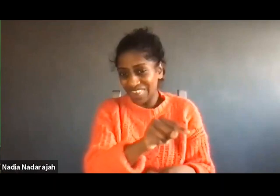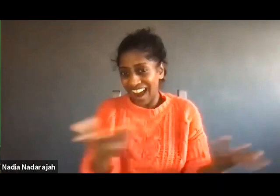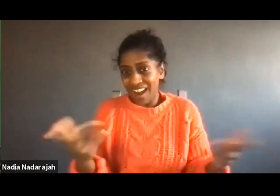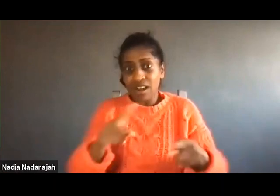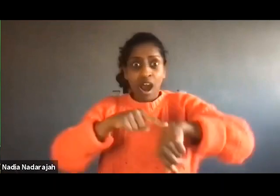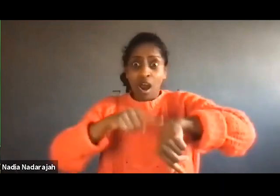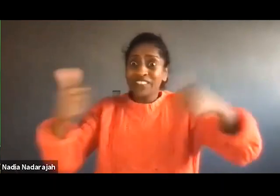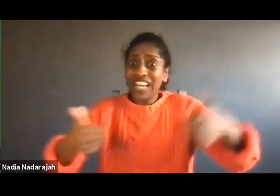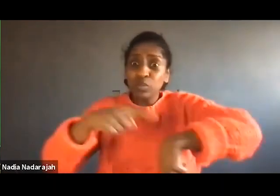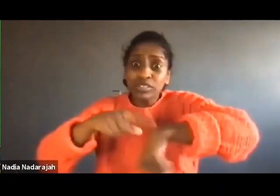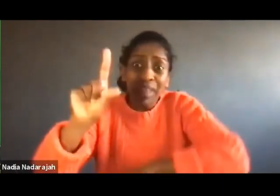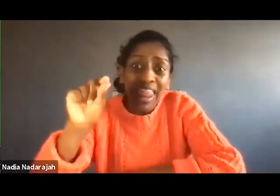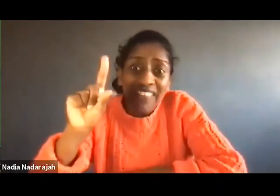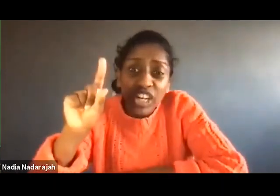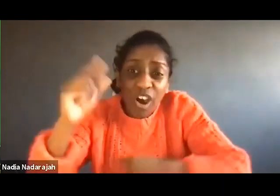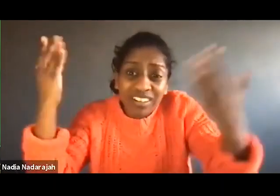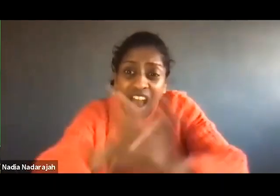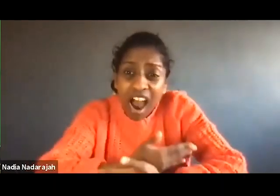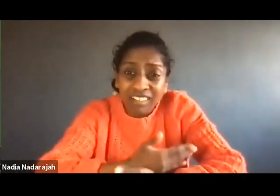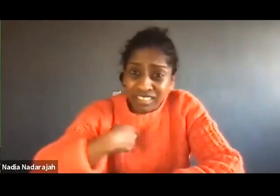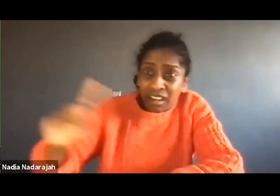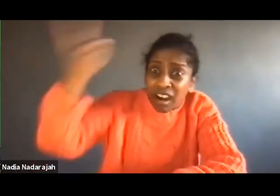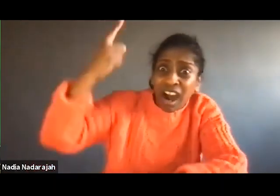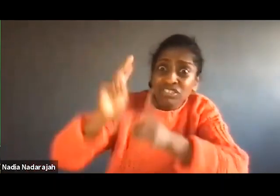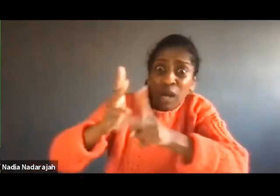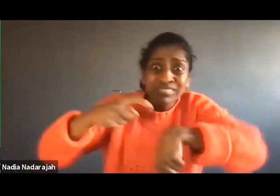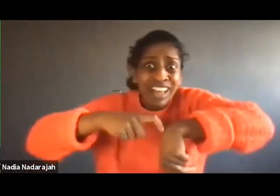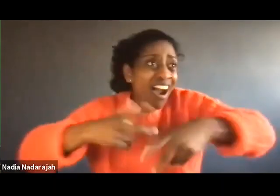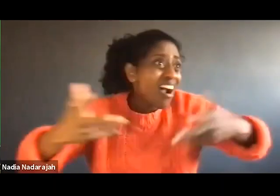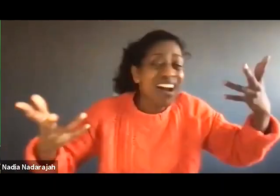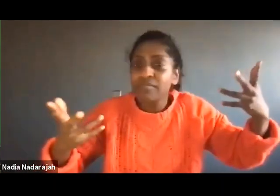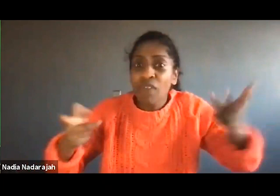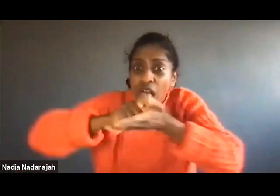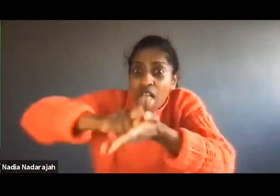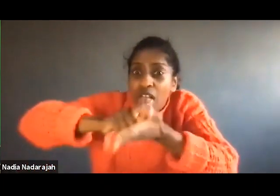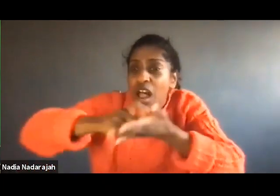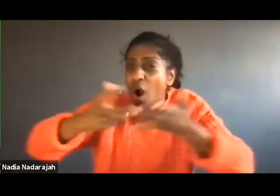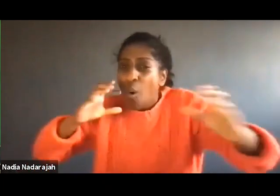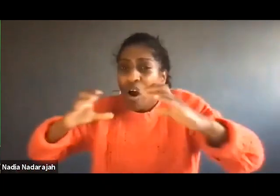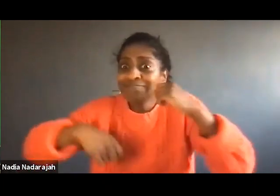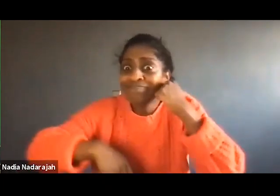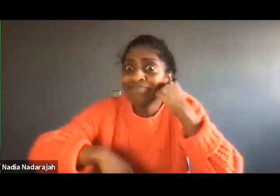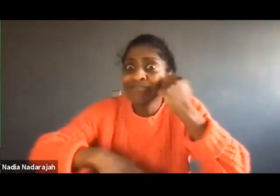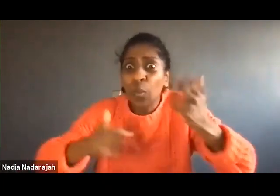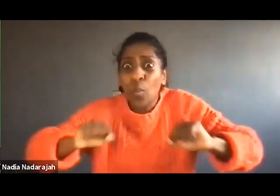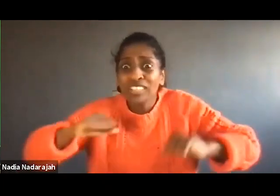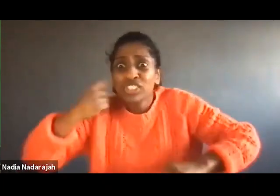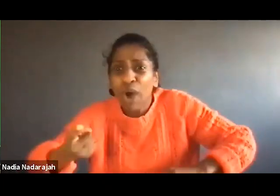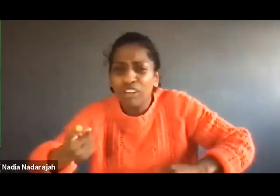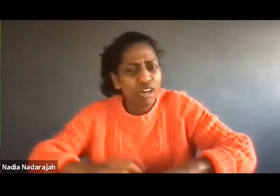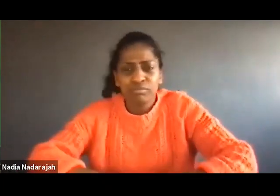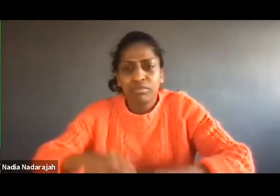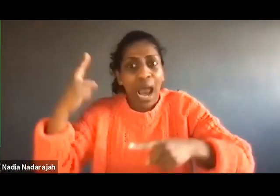VRS, and there's an interpreter there on your phone at any time. Sometimes I'm working till 11 o'clock at night. Sometimes I need an interpreter last